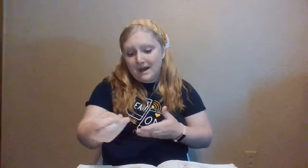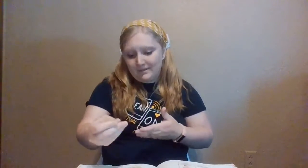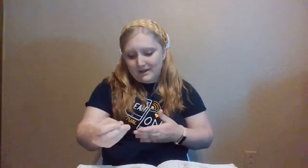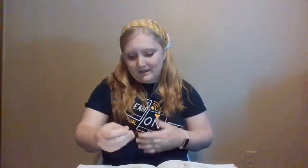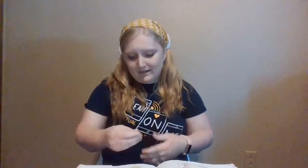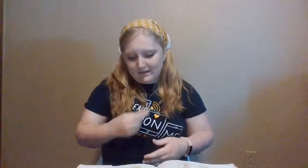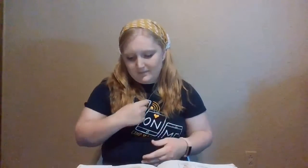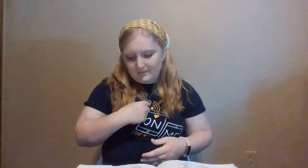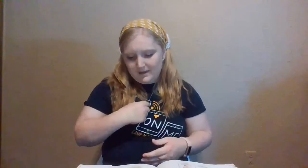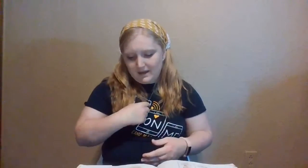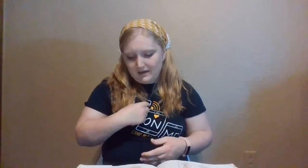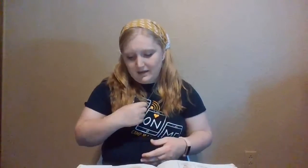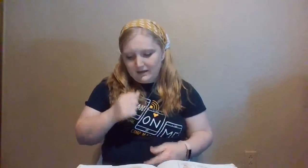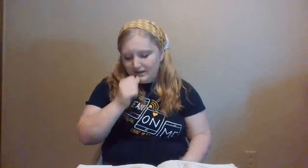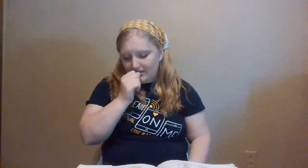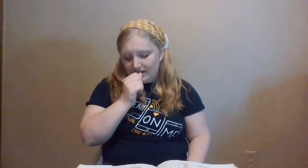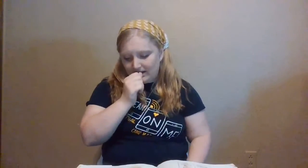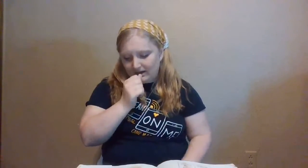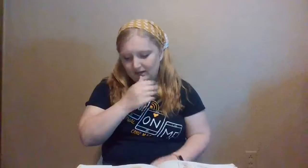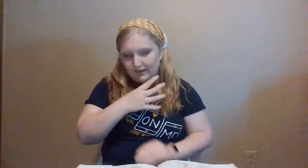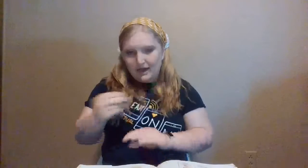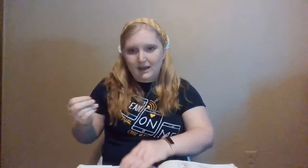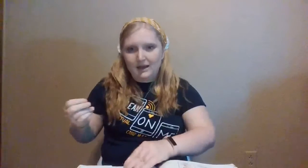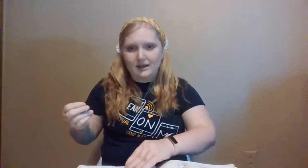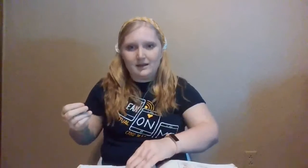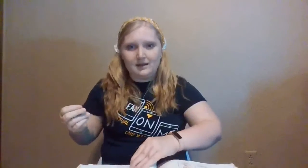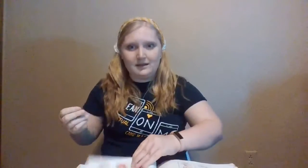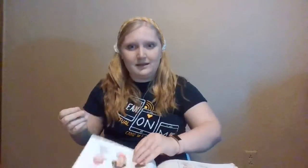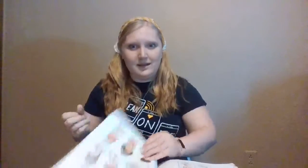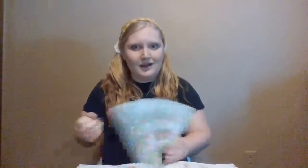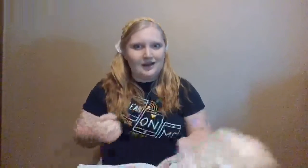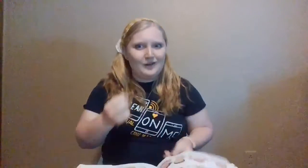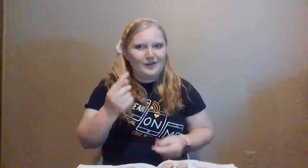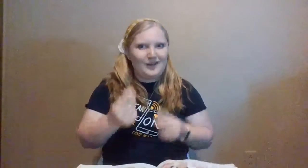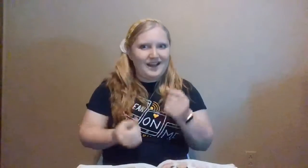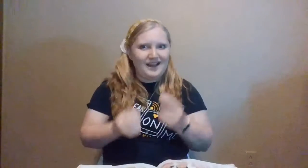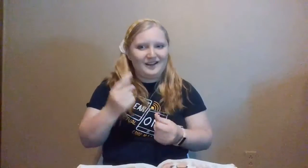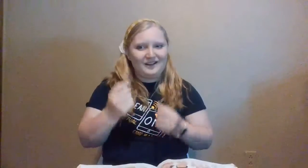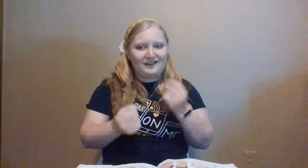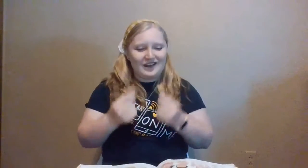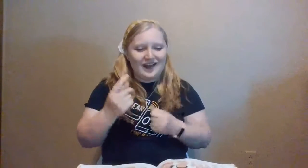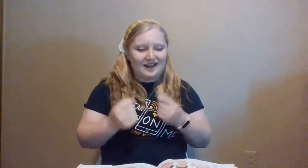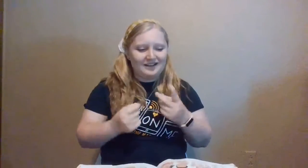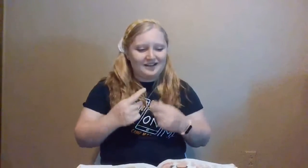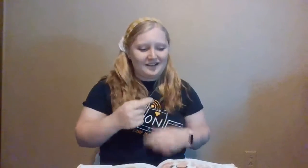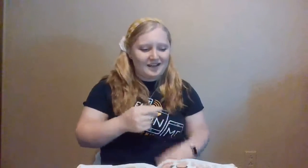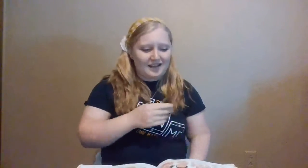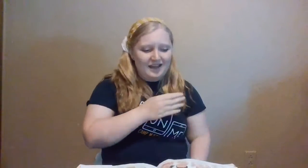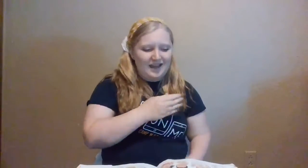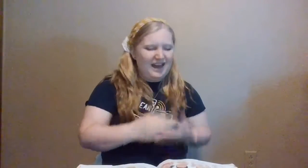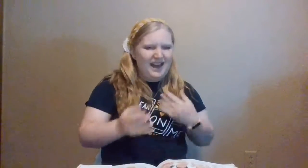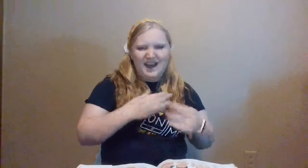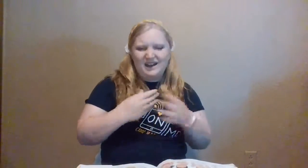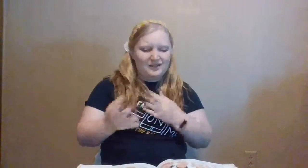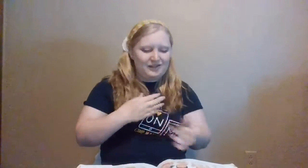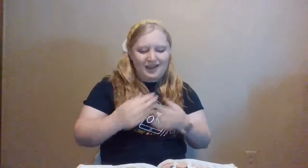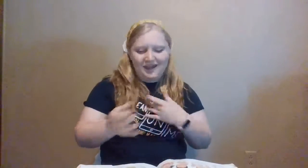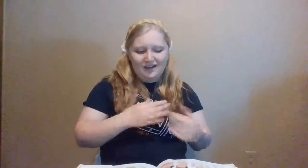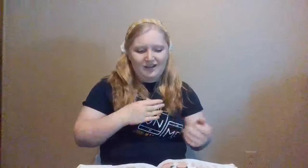Buy me some peanuts and Cracker Jacks. I don't care if